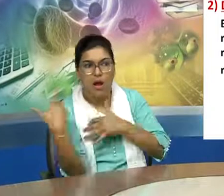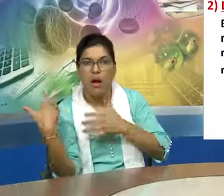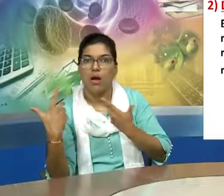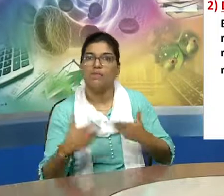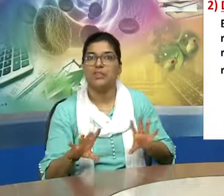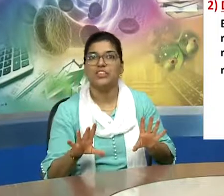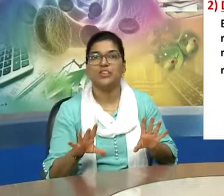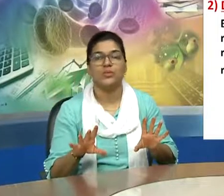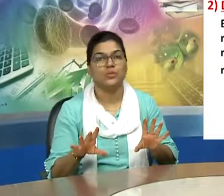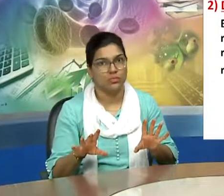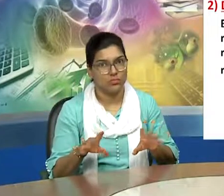kind.